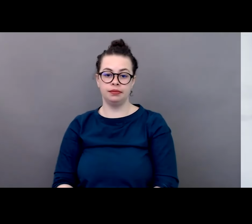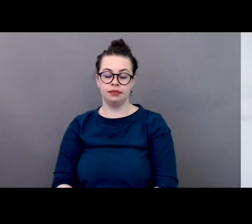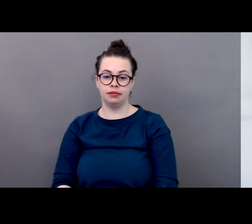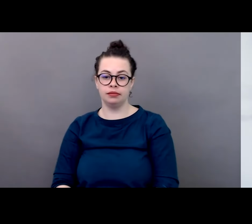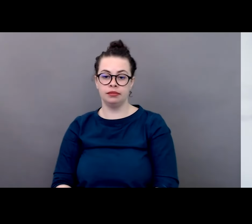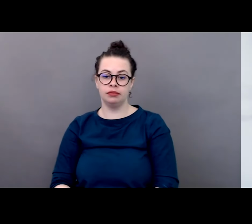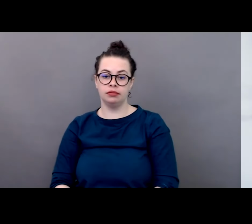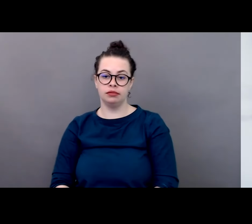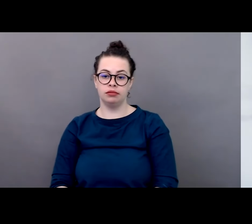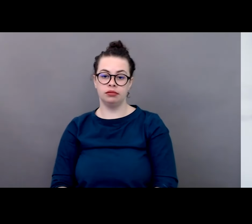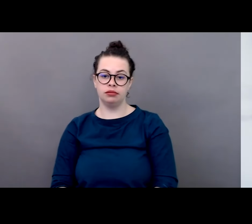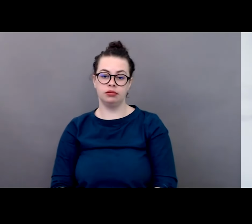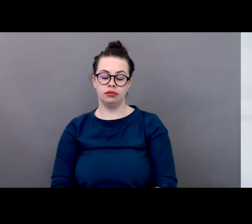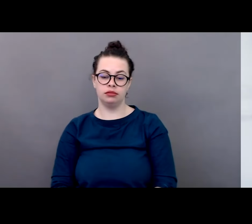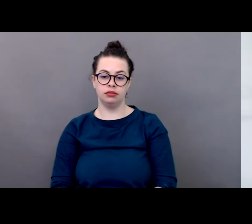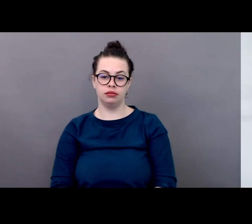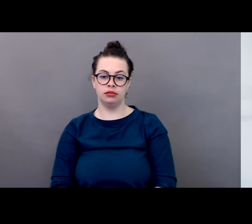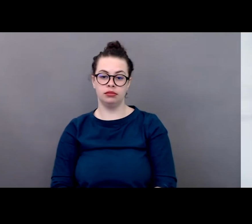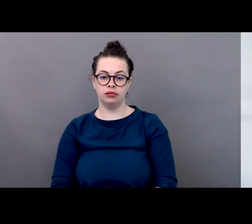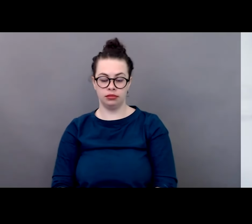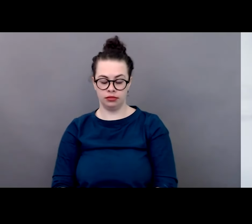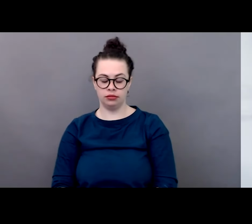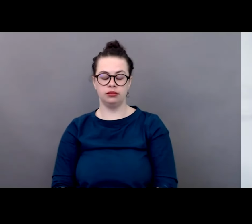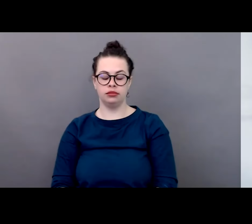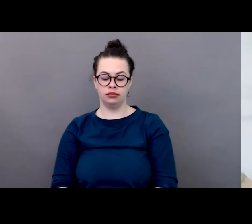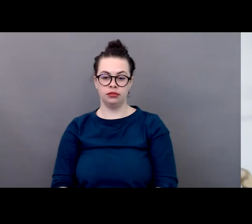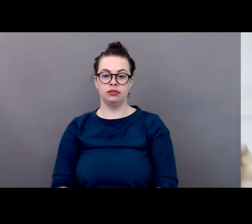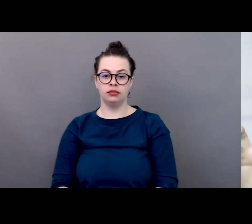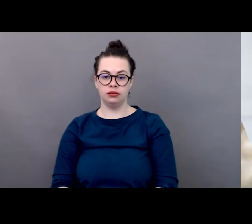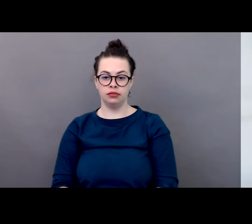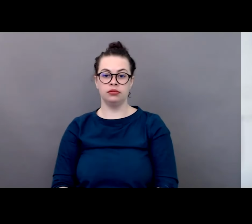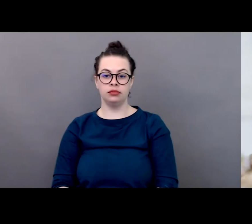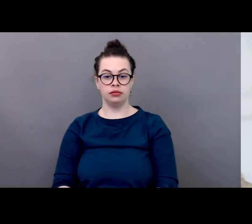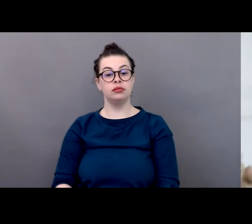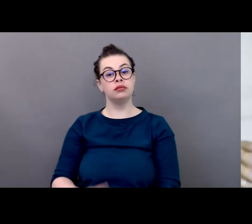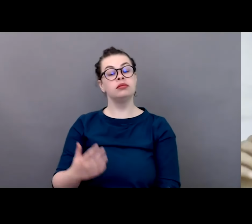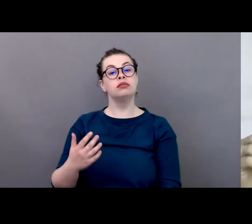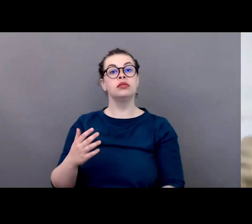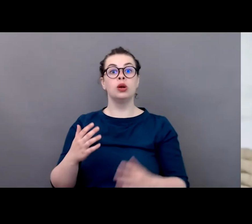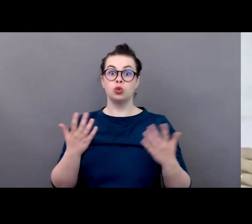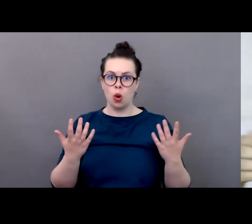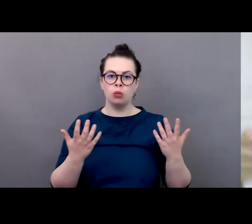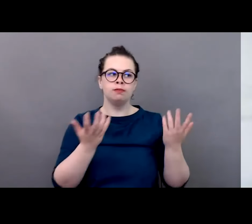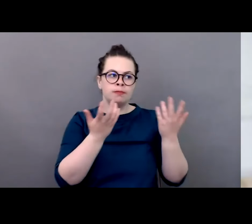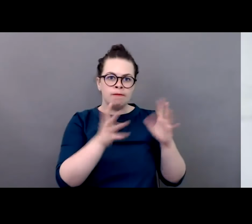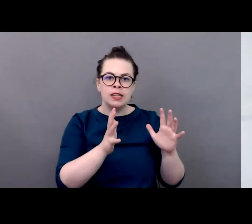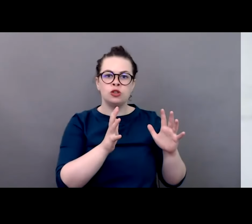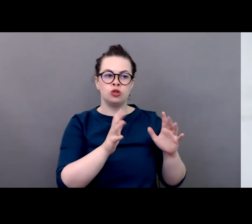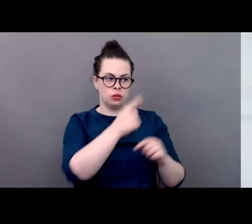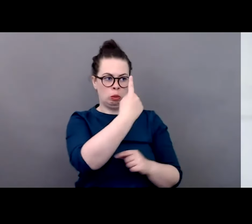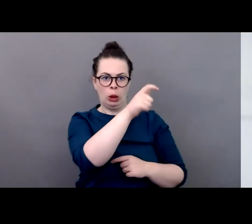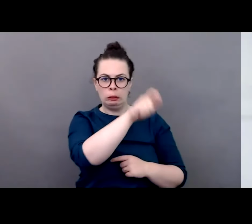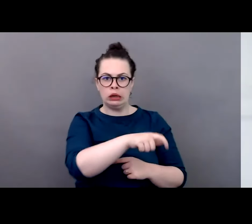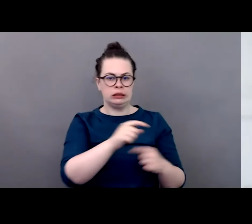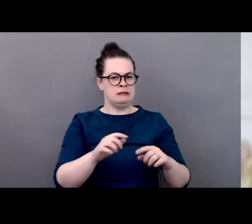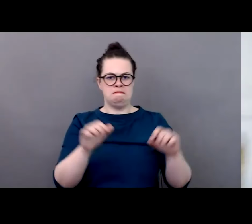In the communication itself, in the procedure itself, I mean, you can yourself represent the